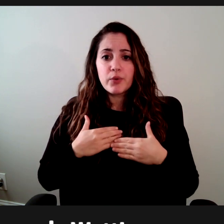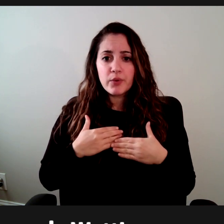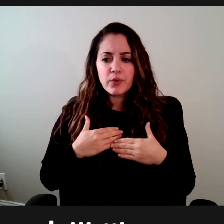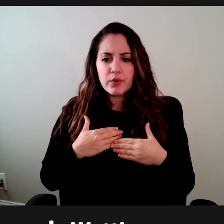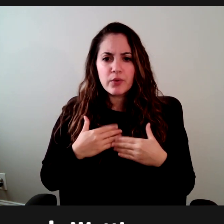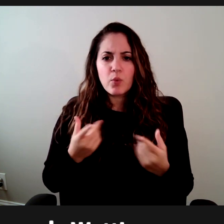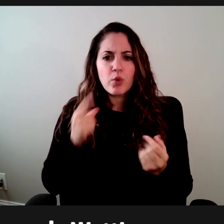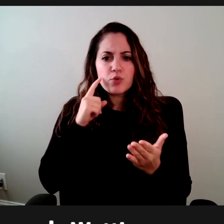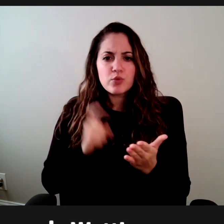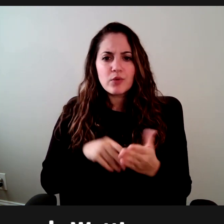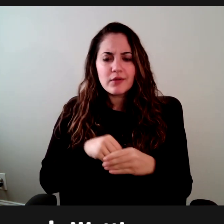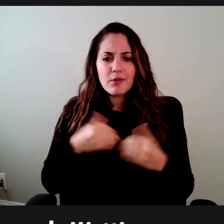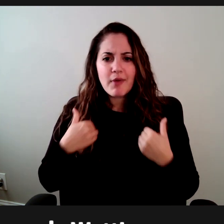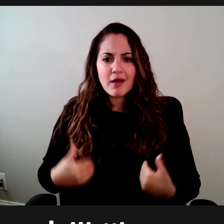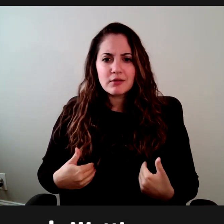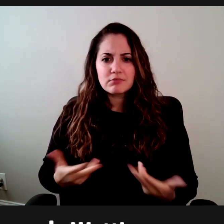taking a breath, what's there?